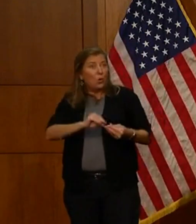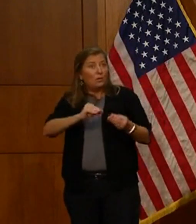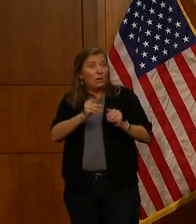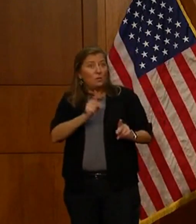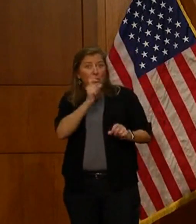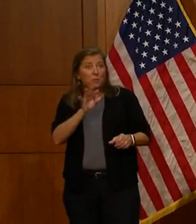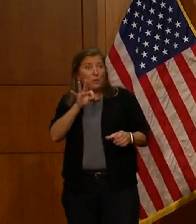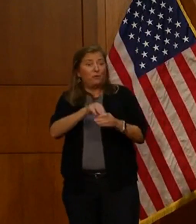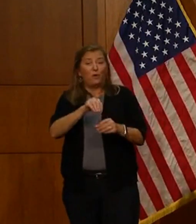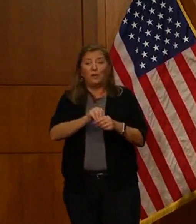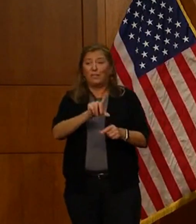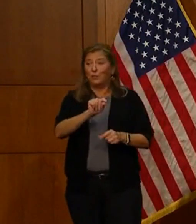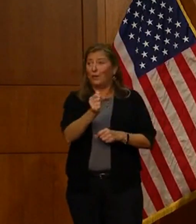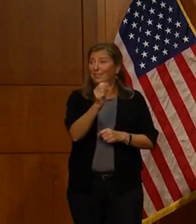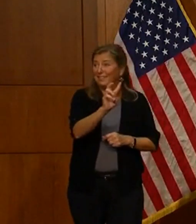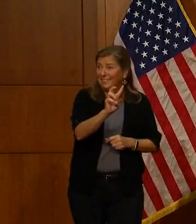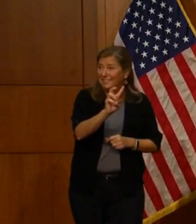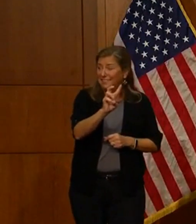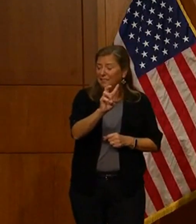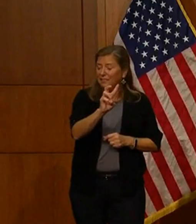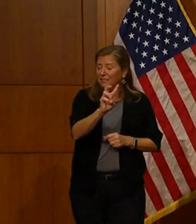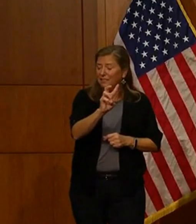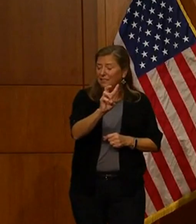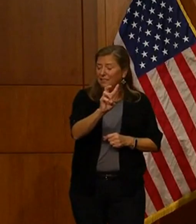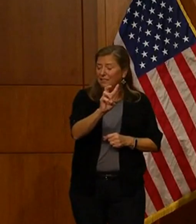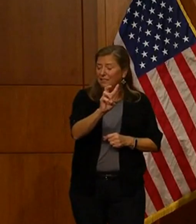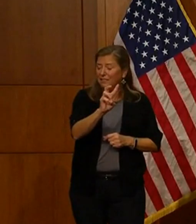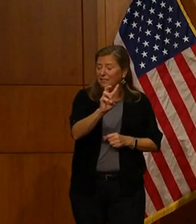in 2016 and represents